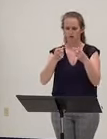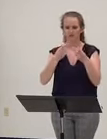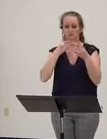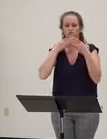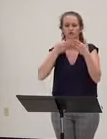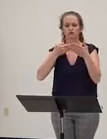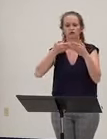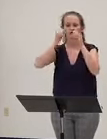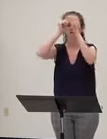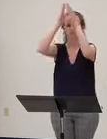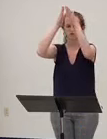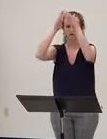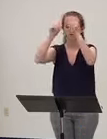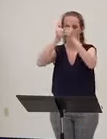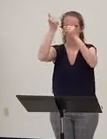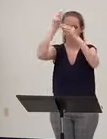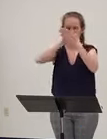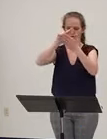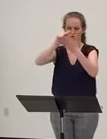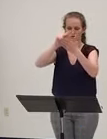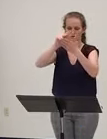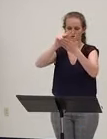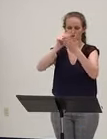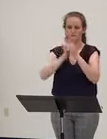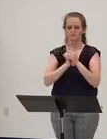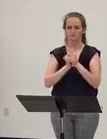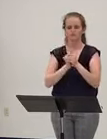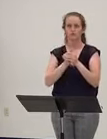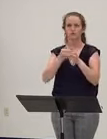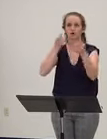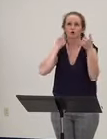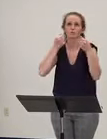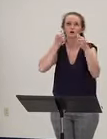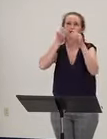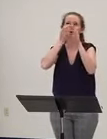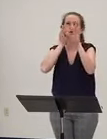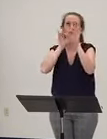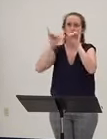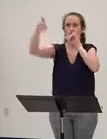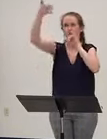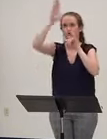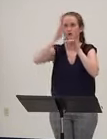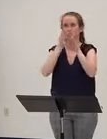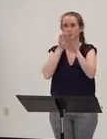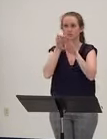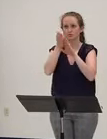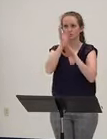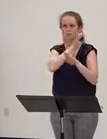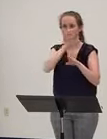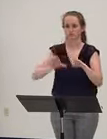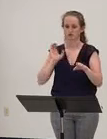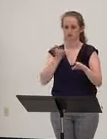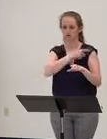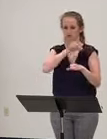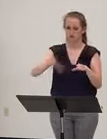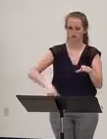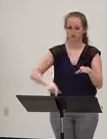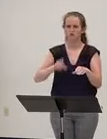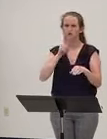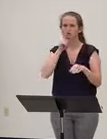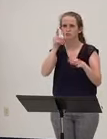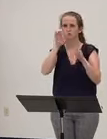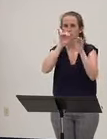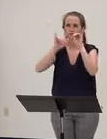give you thanks, Lord, Holy Father, Almighty and Eternal God, through Christ our Lord. For he is the true and